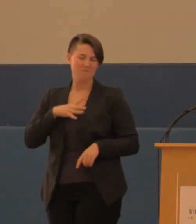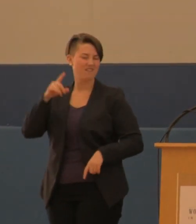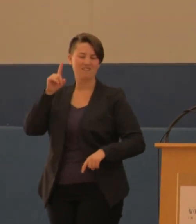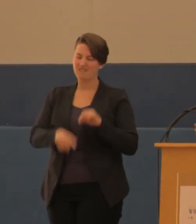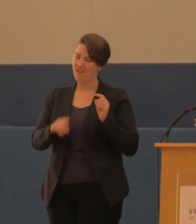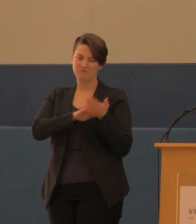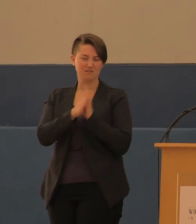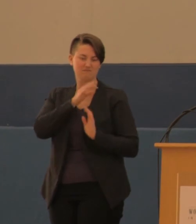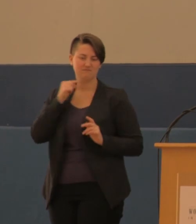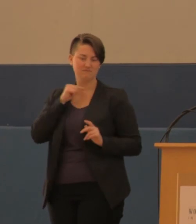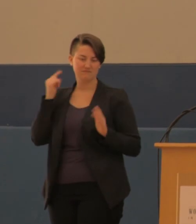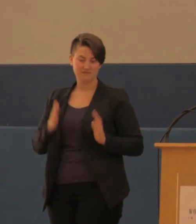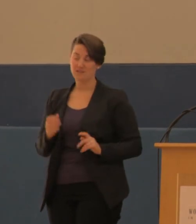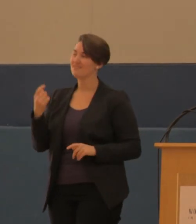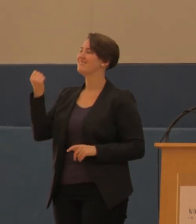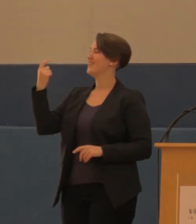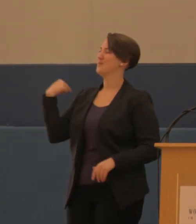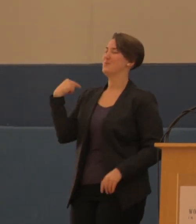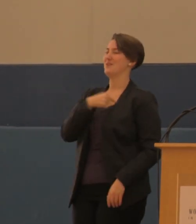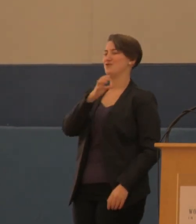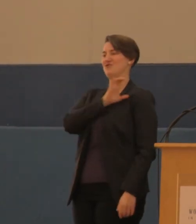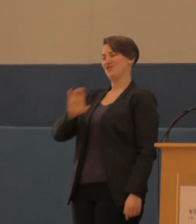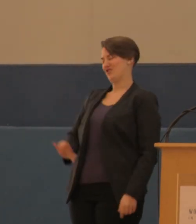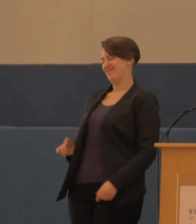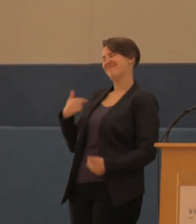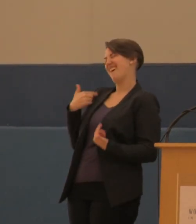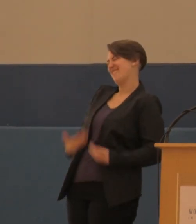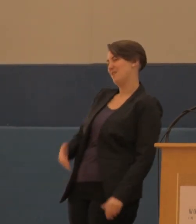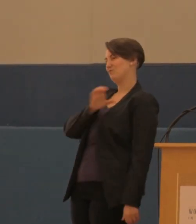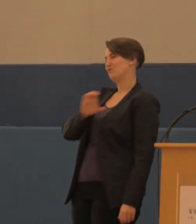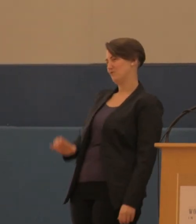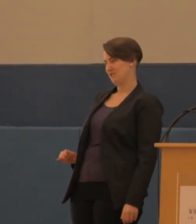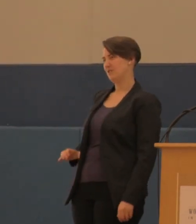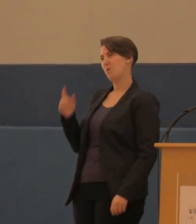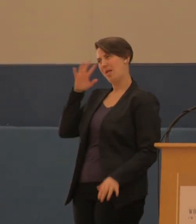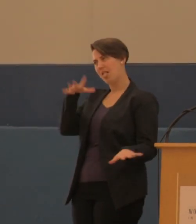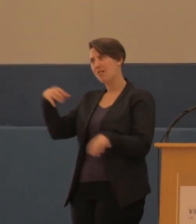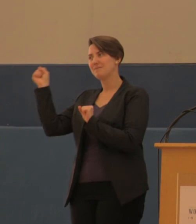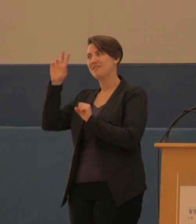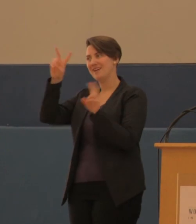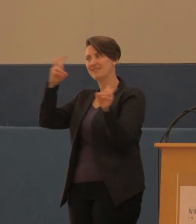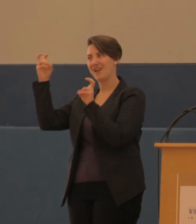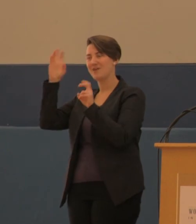Well, we Christians, as that's one of my titles, we're going to reclaim that title.